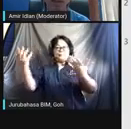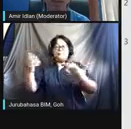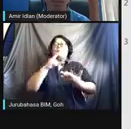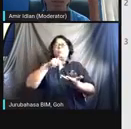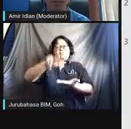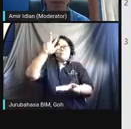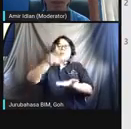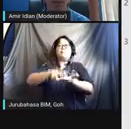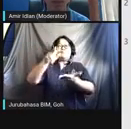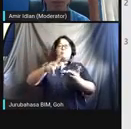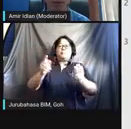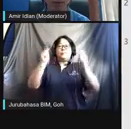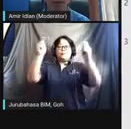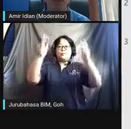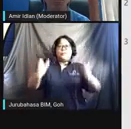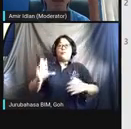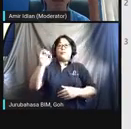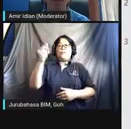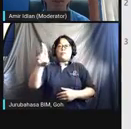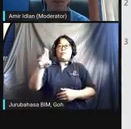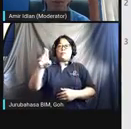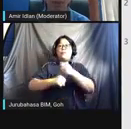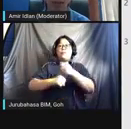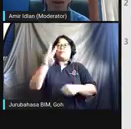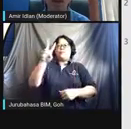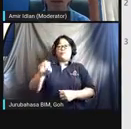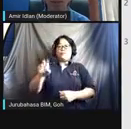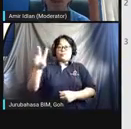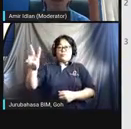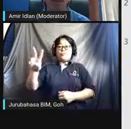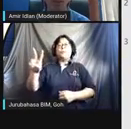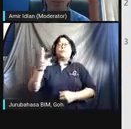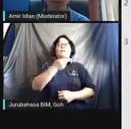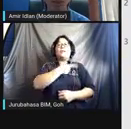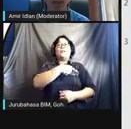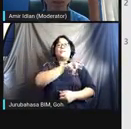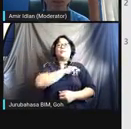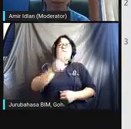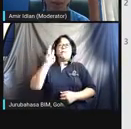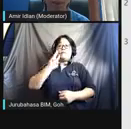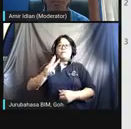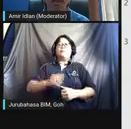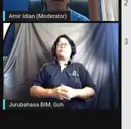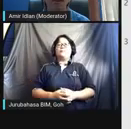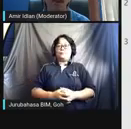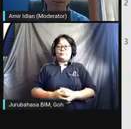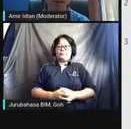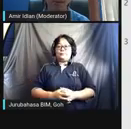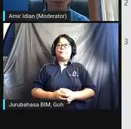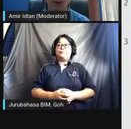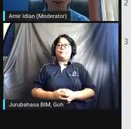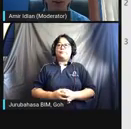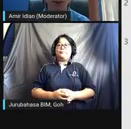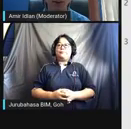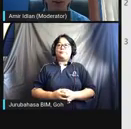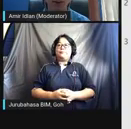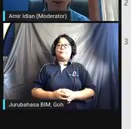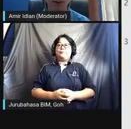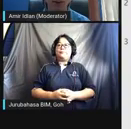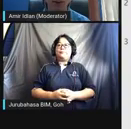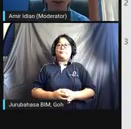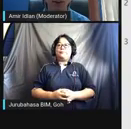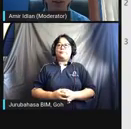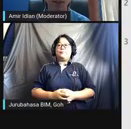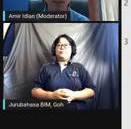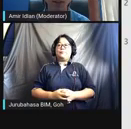as Disabled Person of the Year in 2002 by the Ministry of Women, Family and Community Development Malaysia, and being awarded the Anugerah